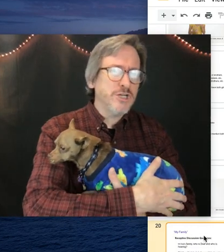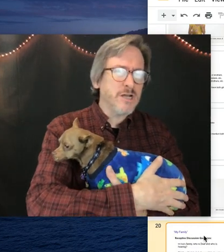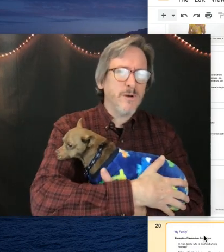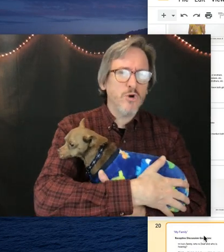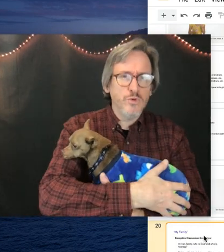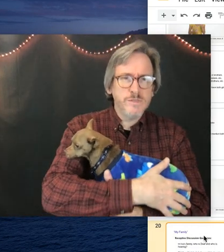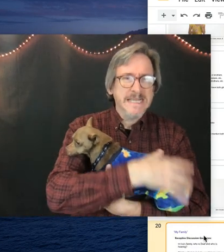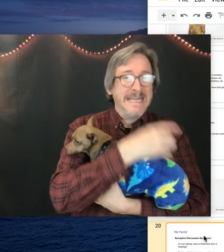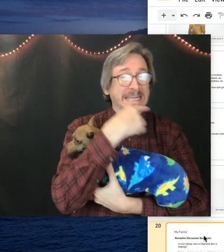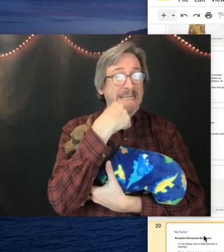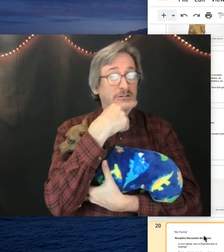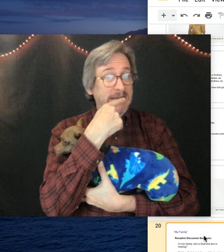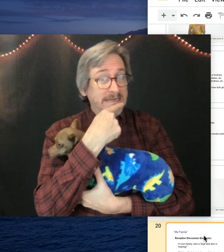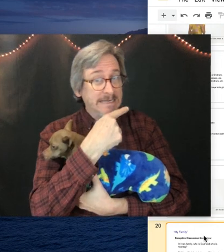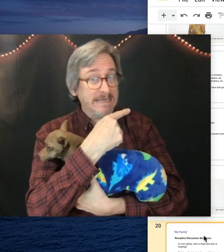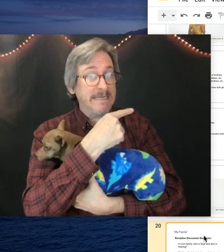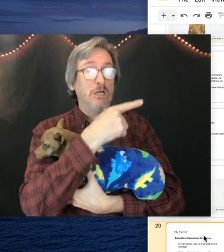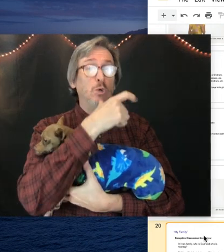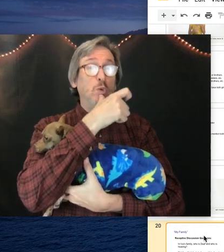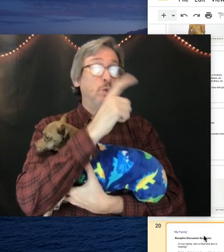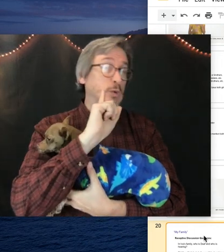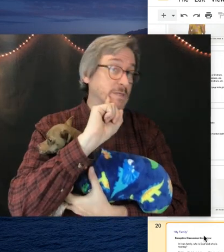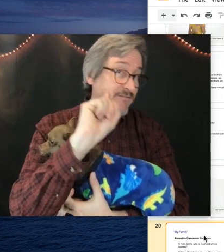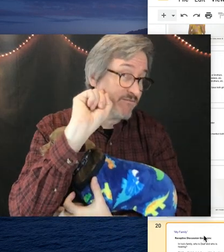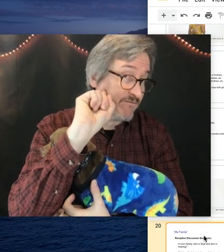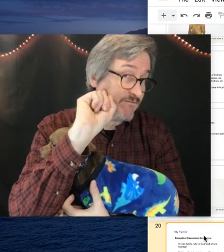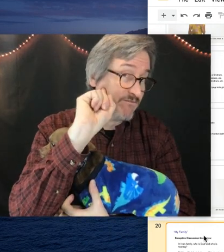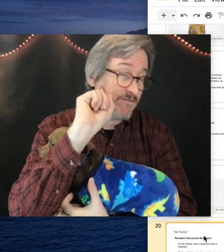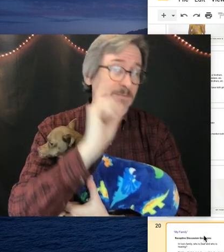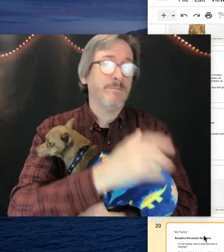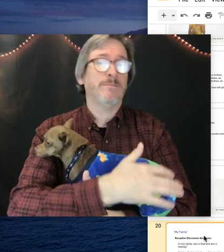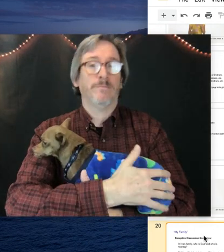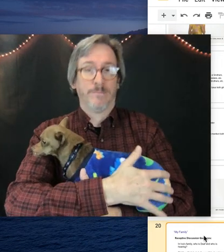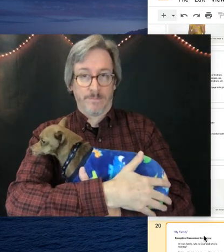And she talks about who's hearing.